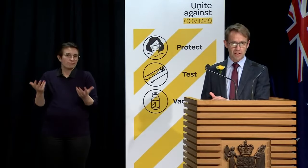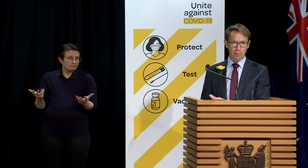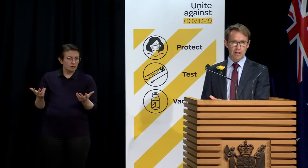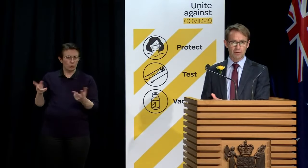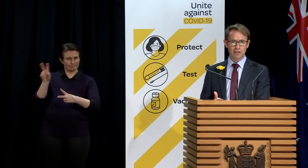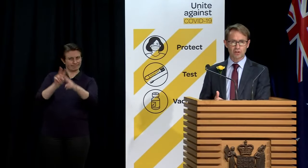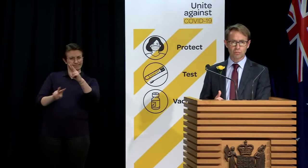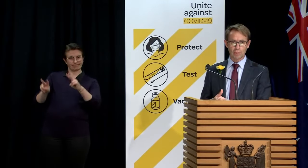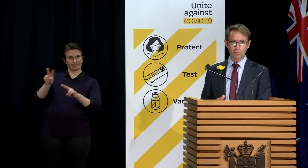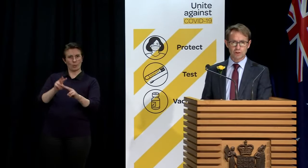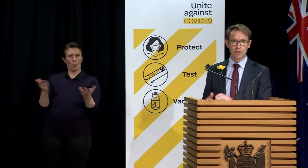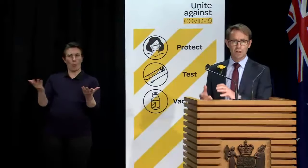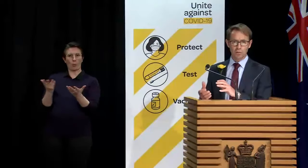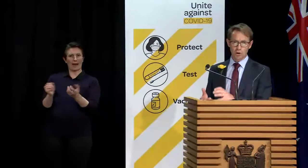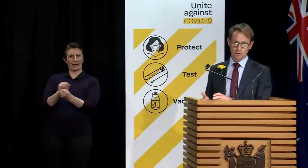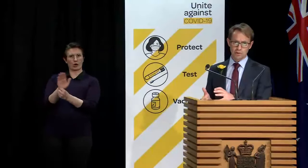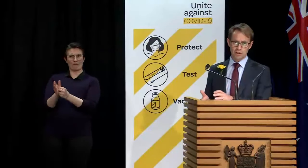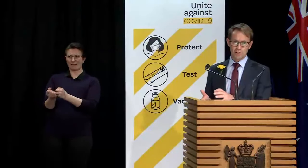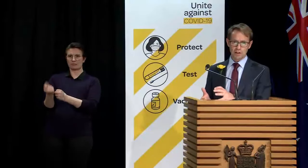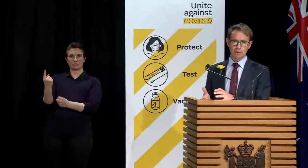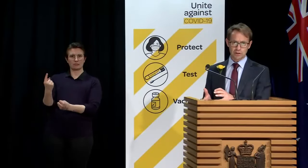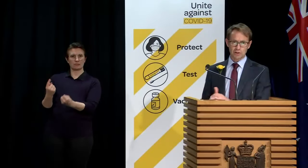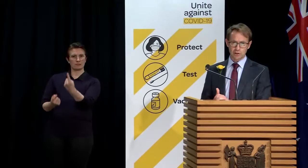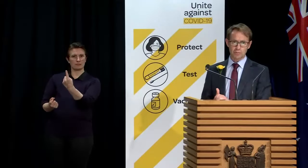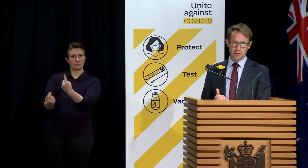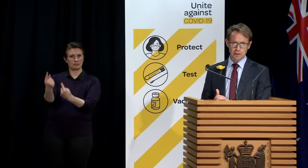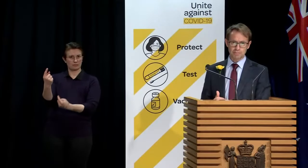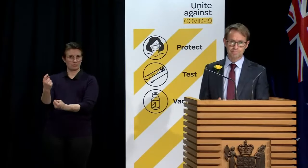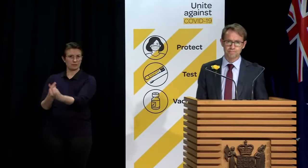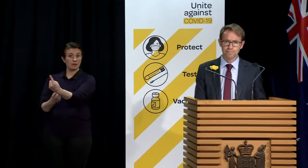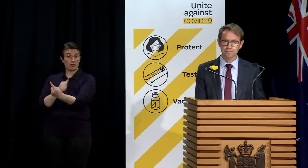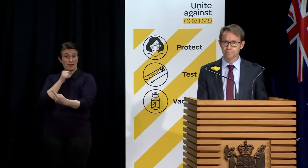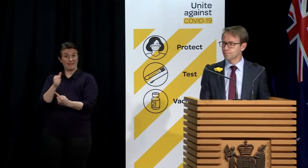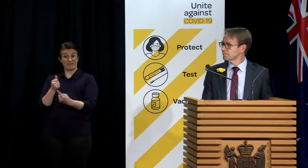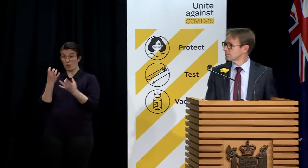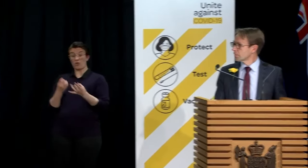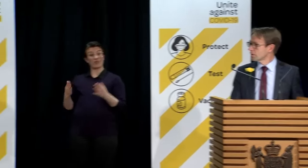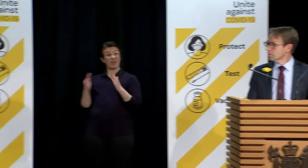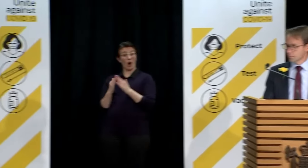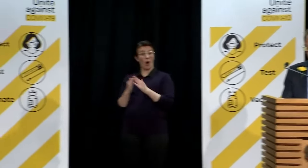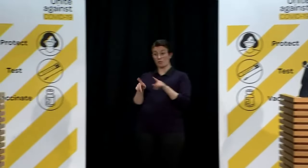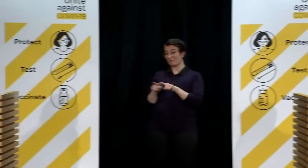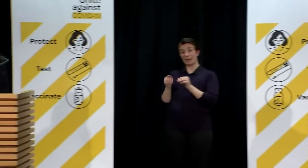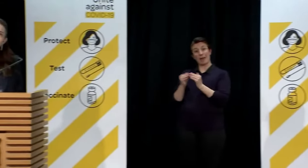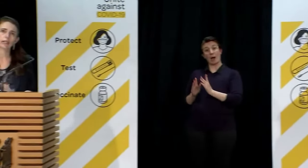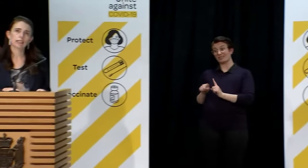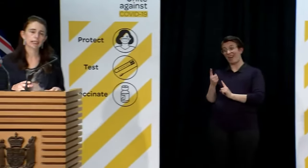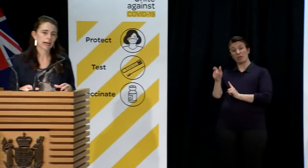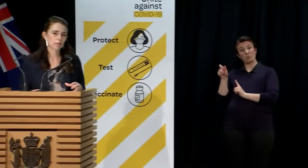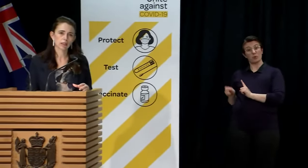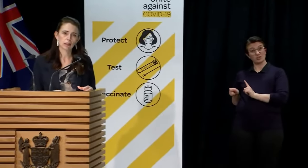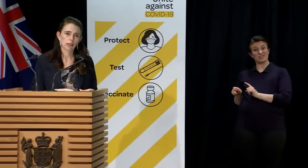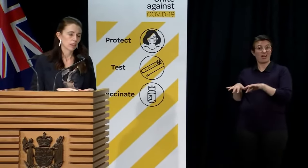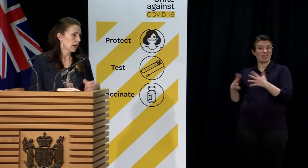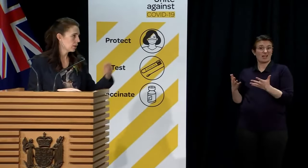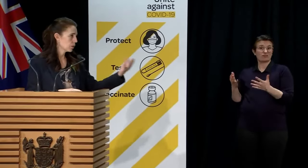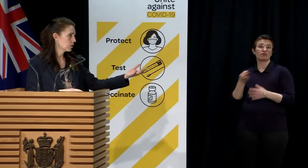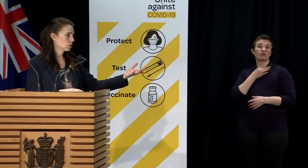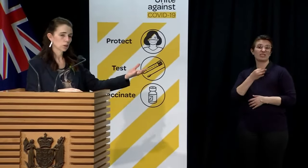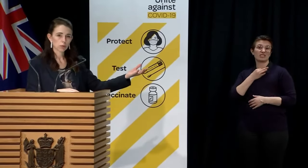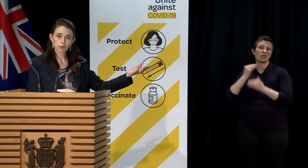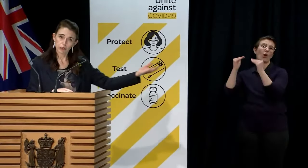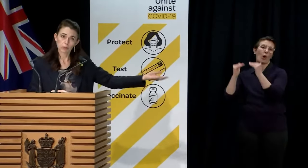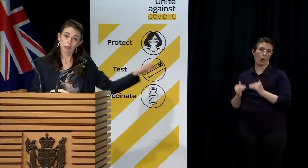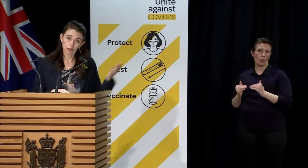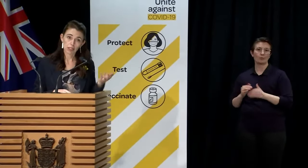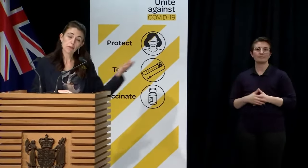expected because they're part of household bubbles won't present any risk to the community. The one final thing, if I may, we as a cabinet and with